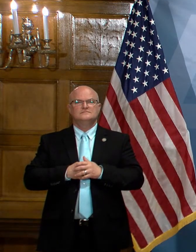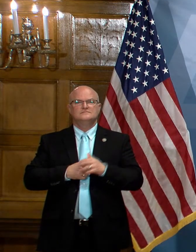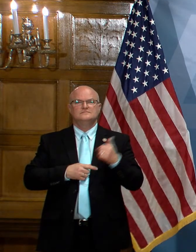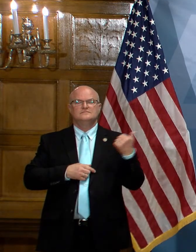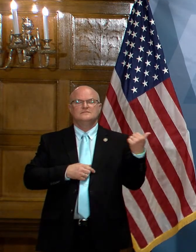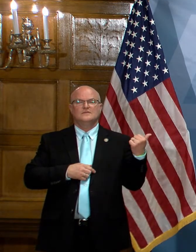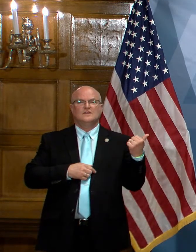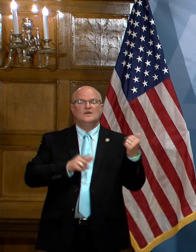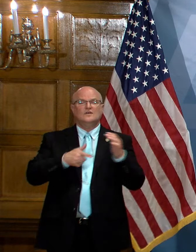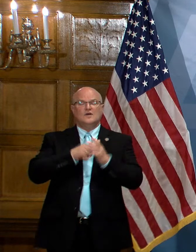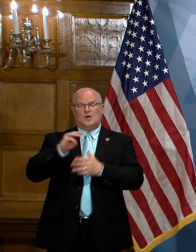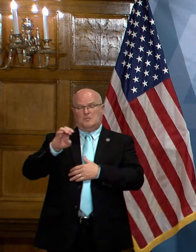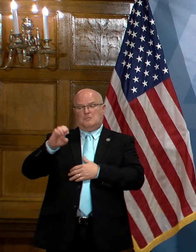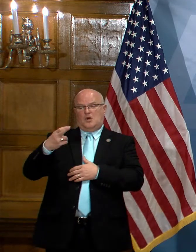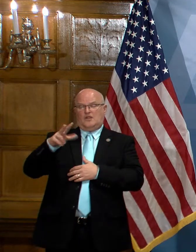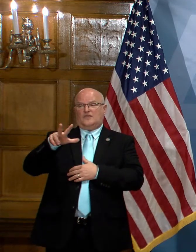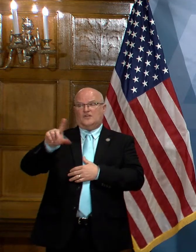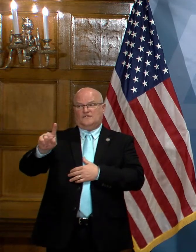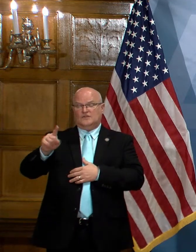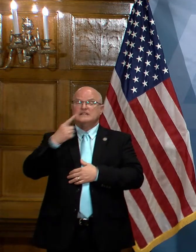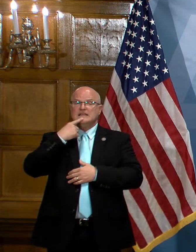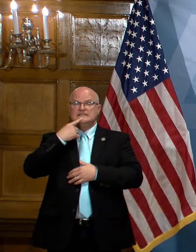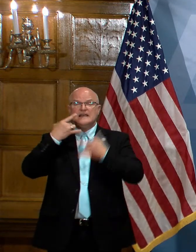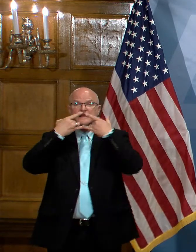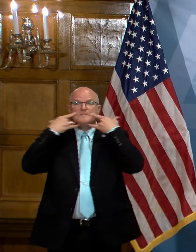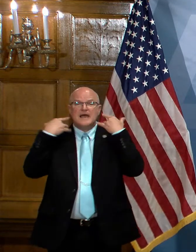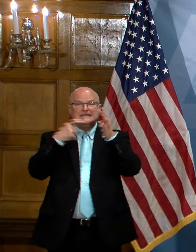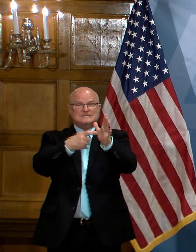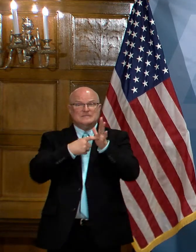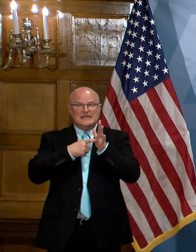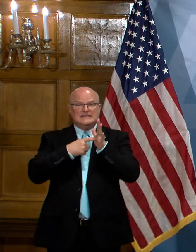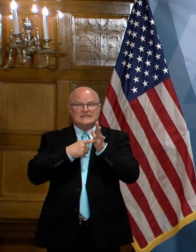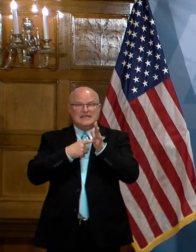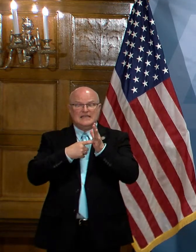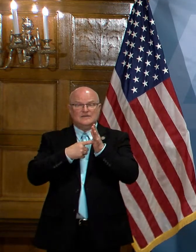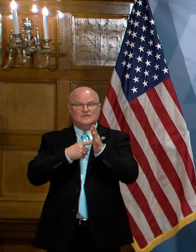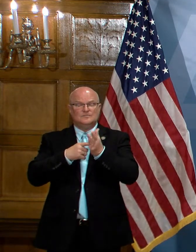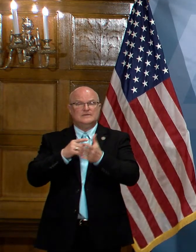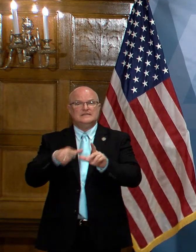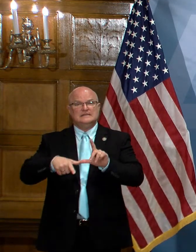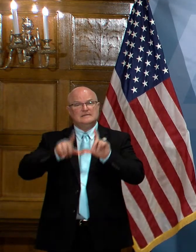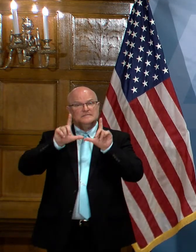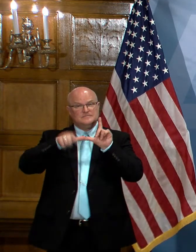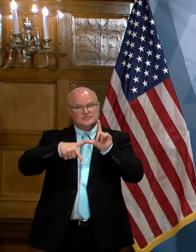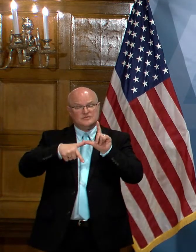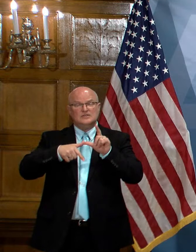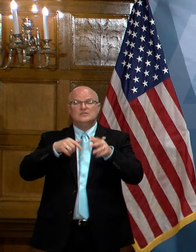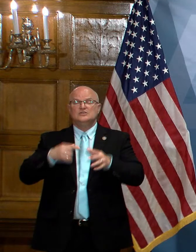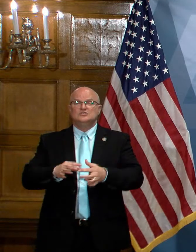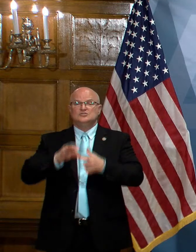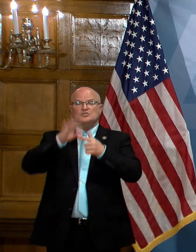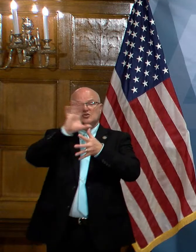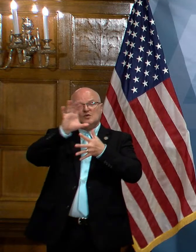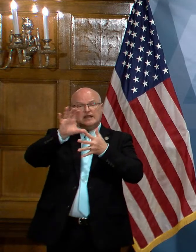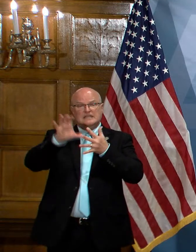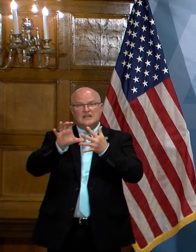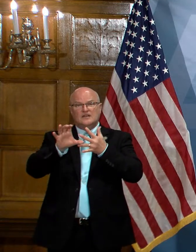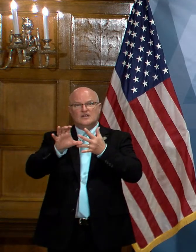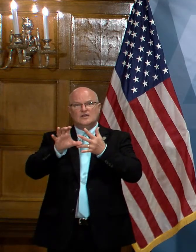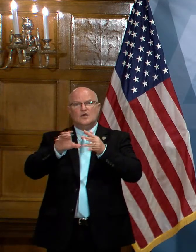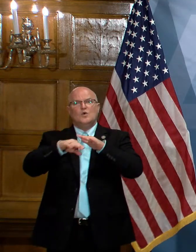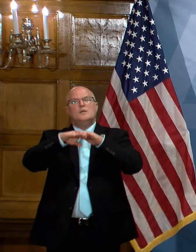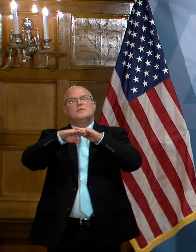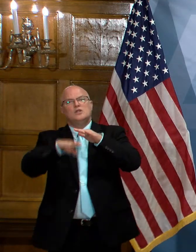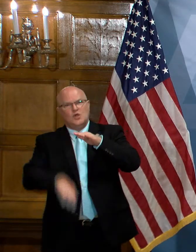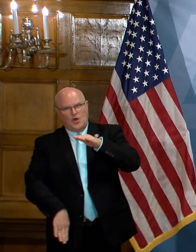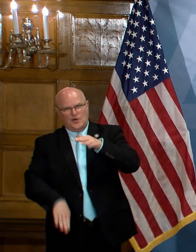Of course, the March 31st is when I said the mask mandate would be lifted if we meet certain criteria. We are far below